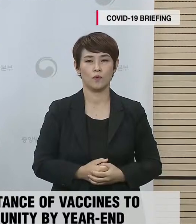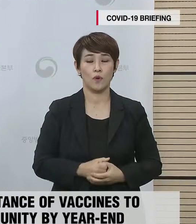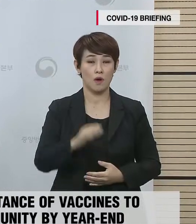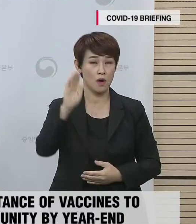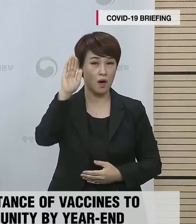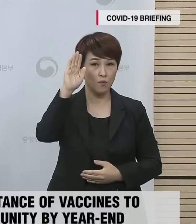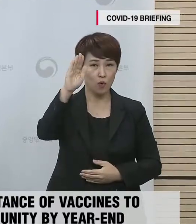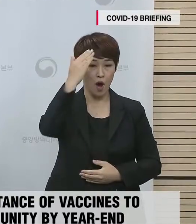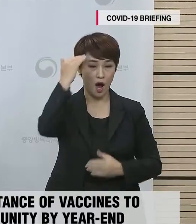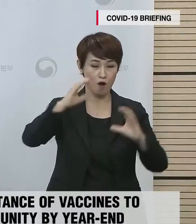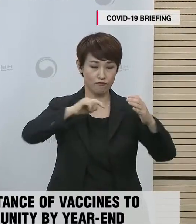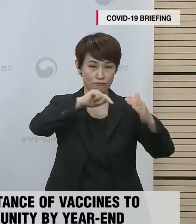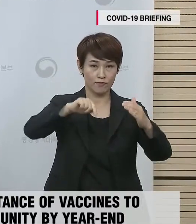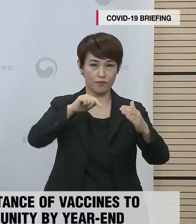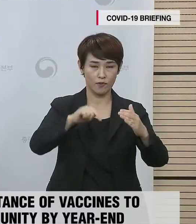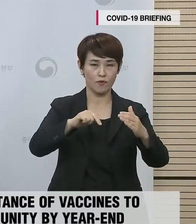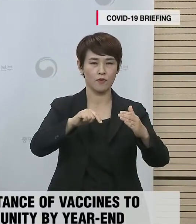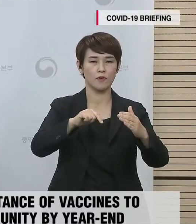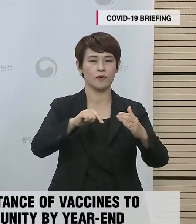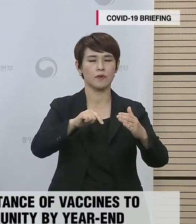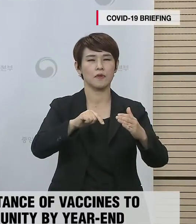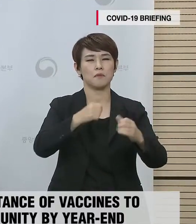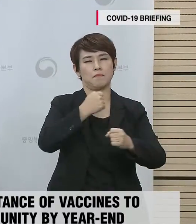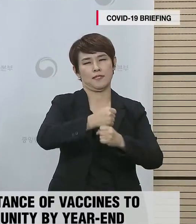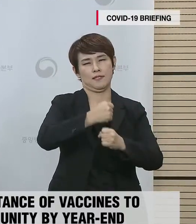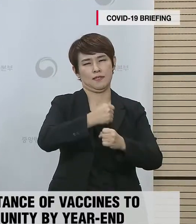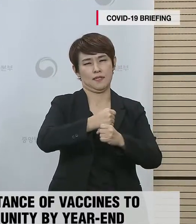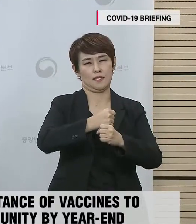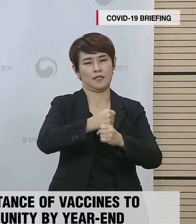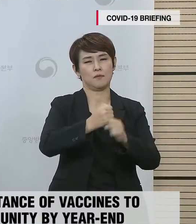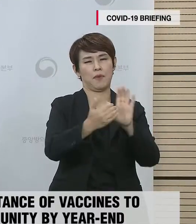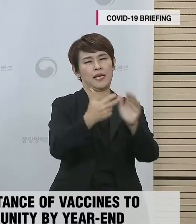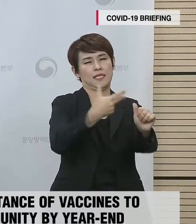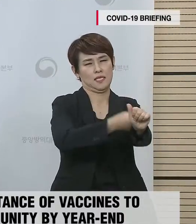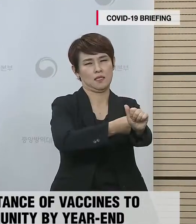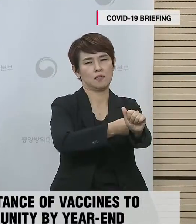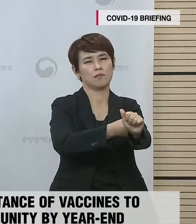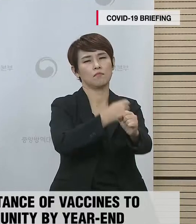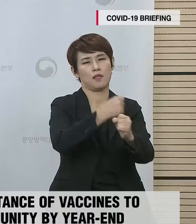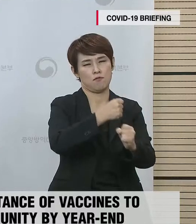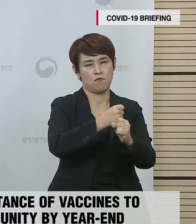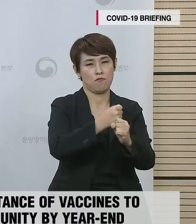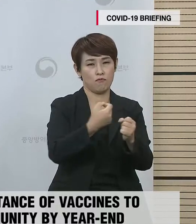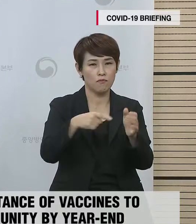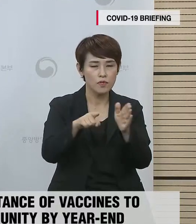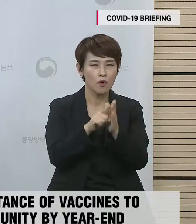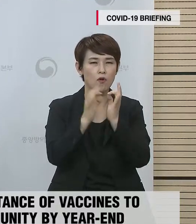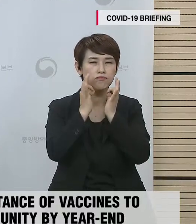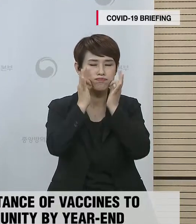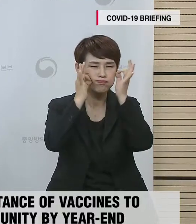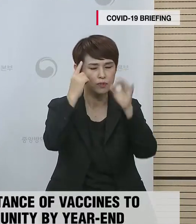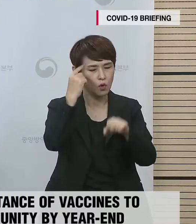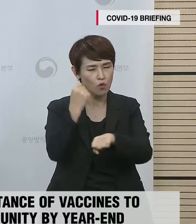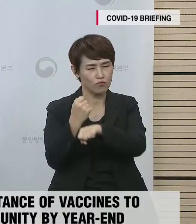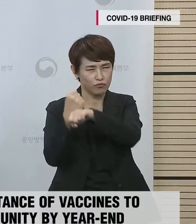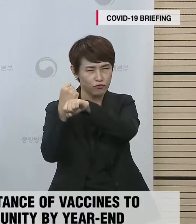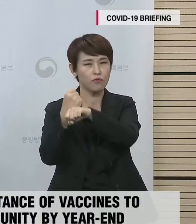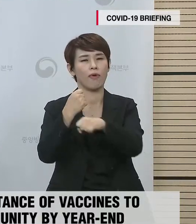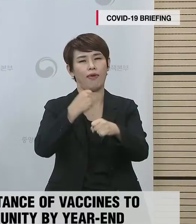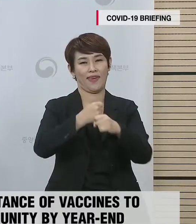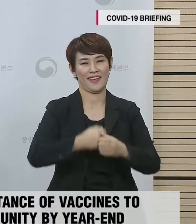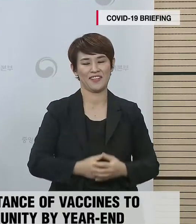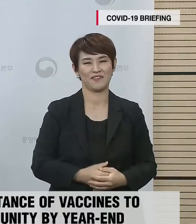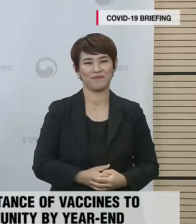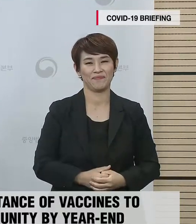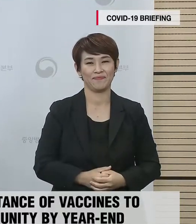state of normalcy, we believe that this normalcy can also be maintained through the COVID-19